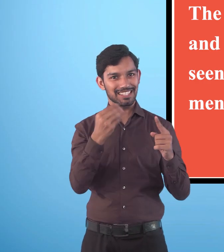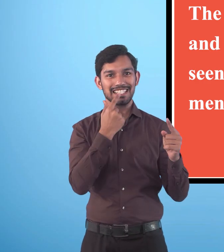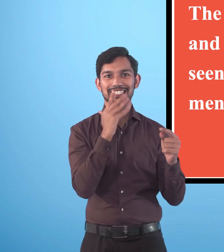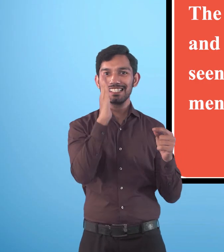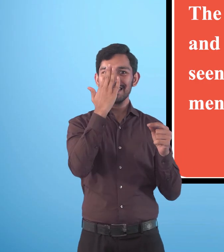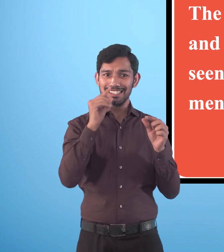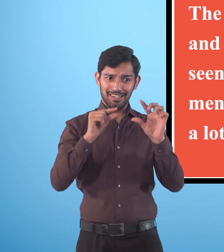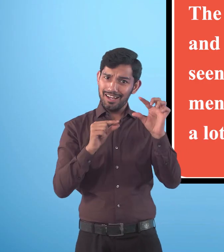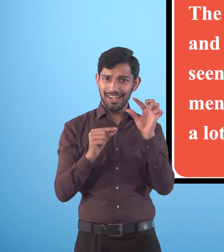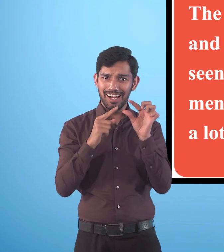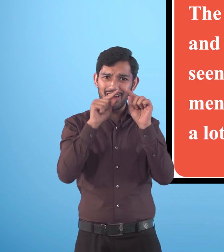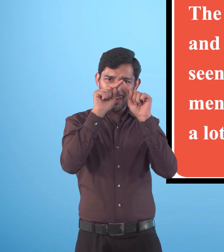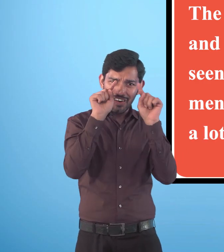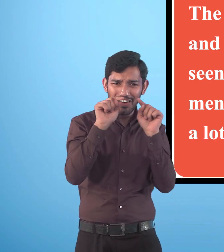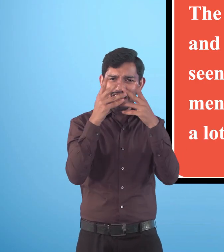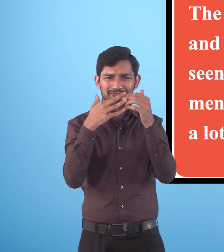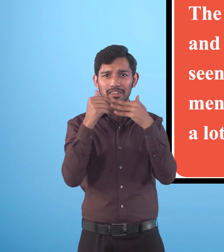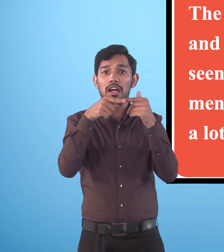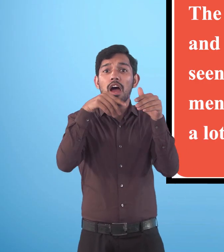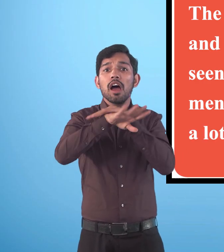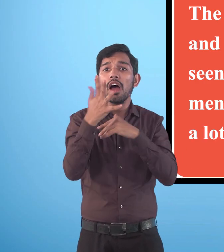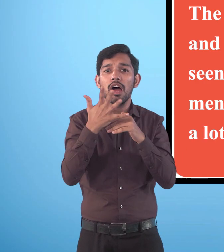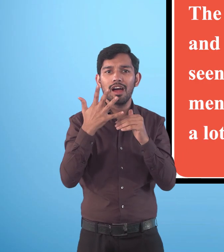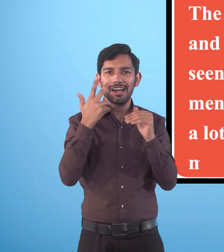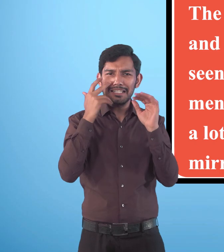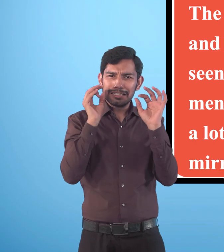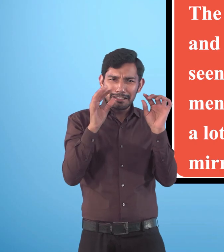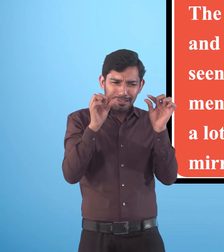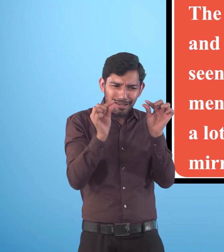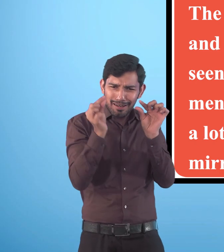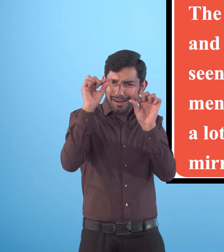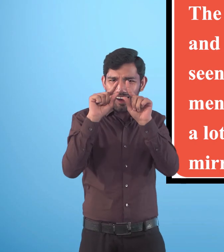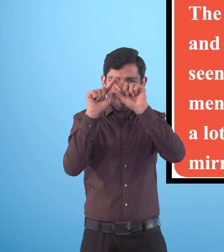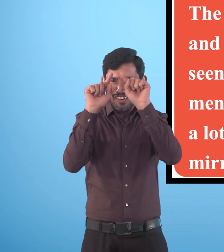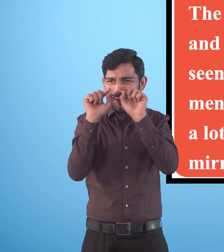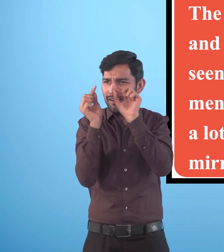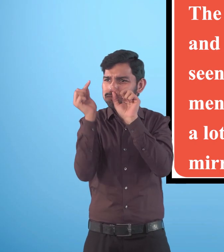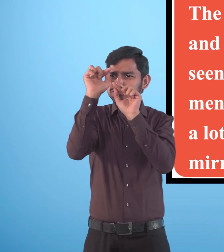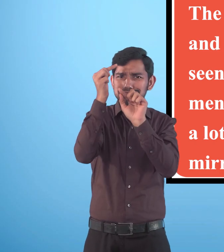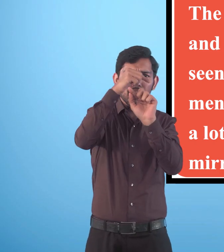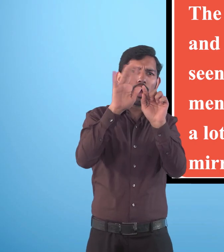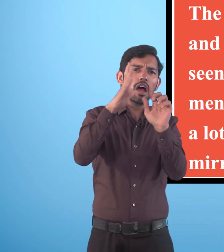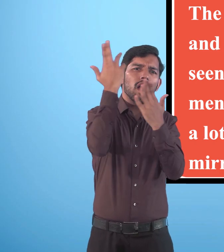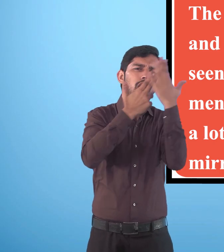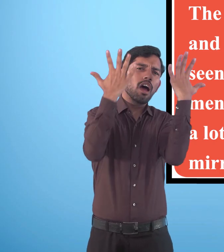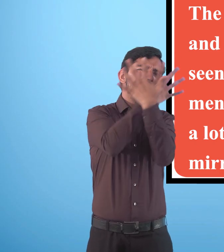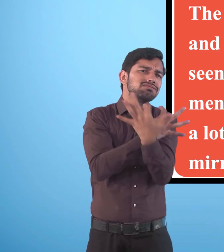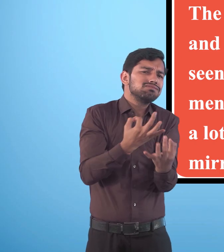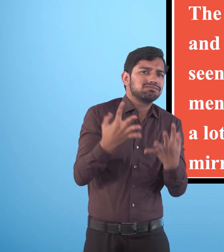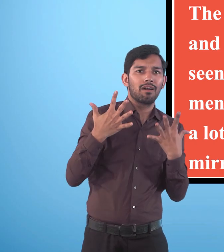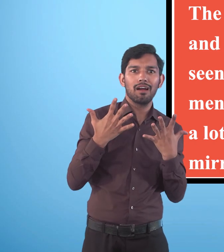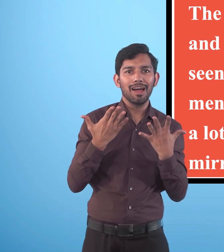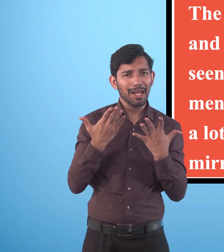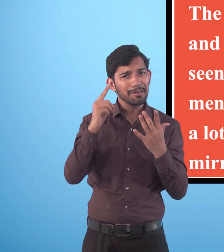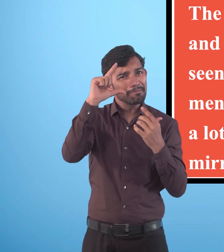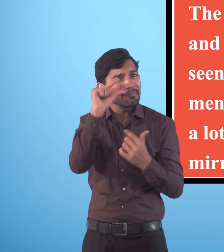In this embroidery, a lot of mirror work is done by fitting small mirrors along with the stitches.